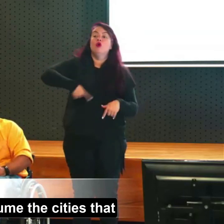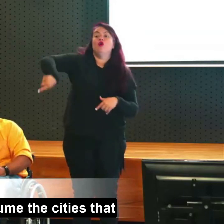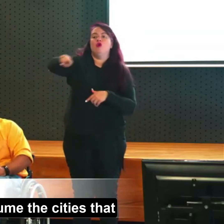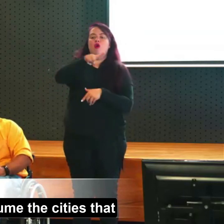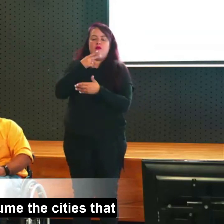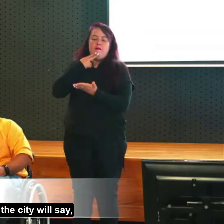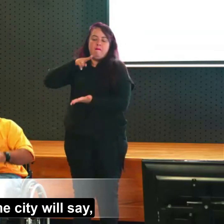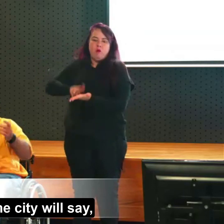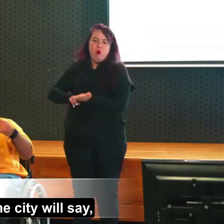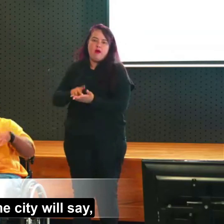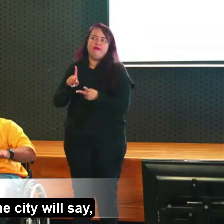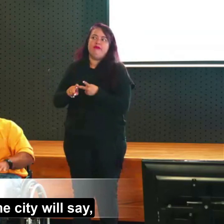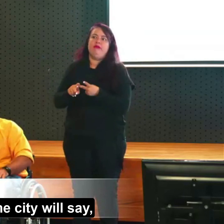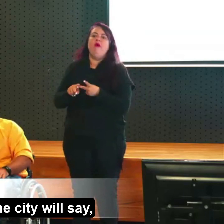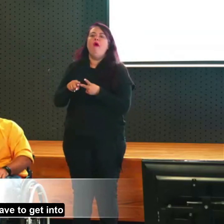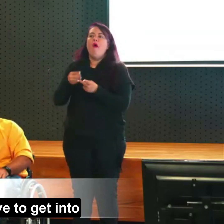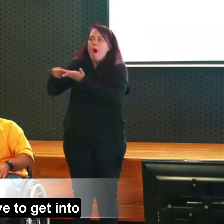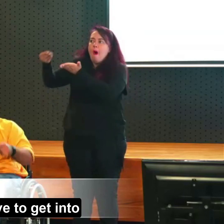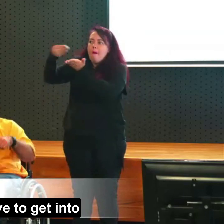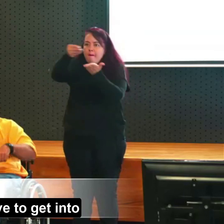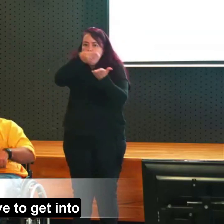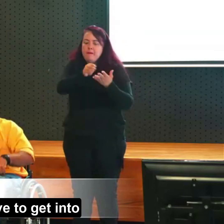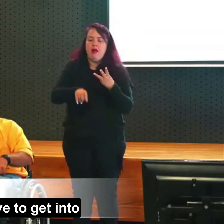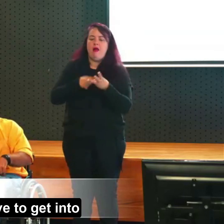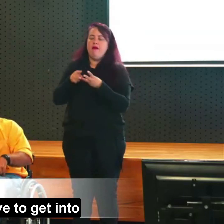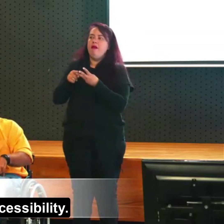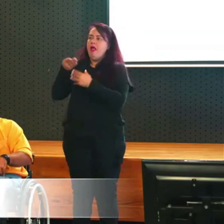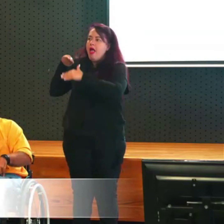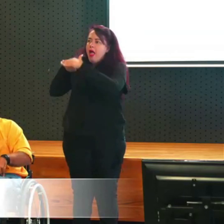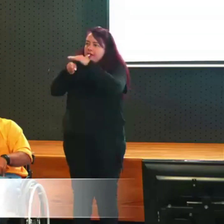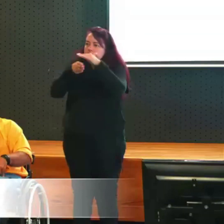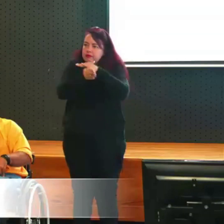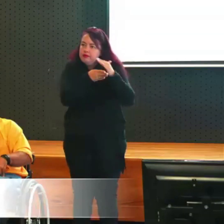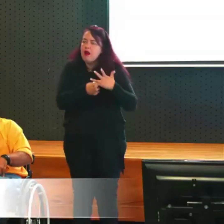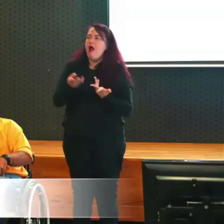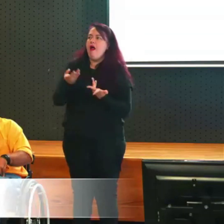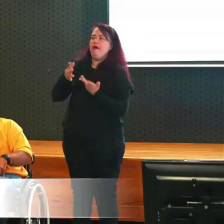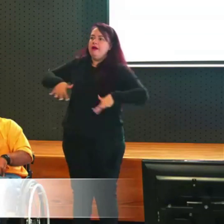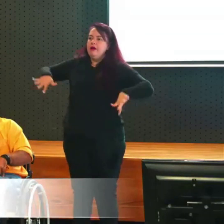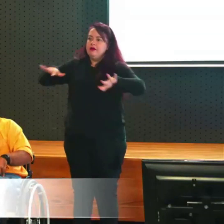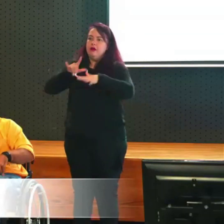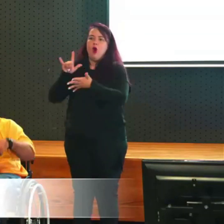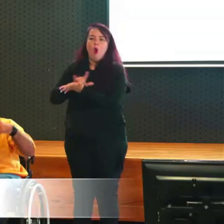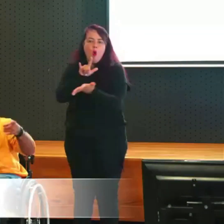cities, that time the city will say, I have to get into accessibility.